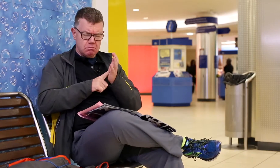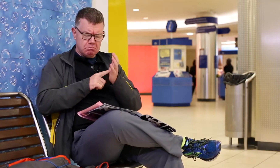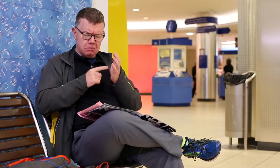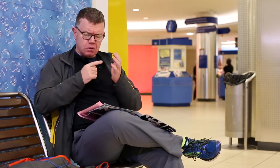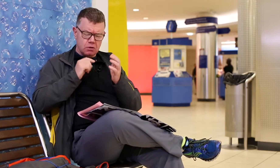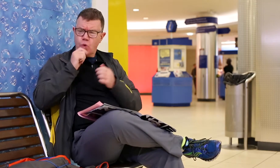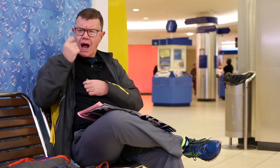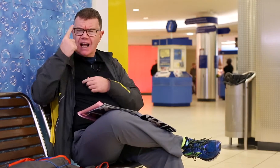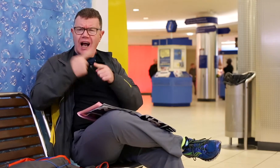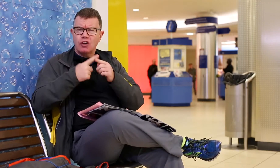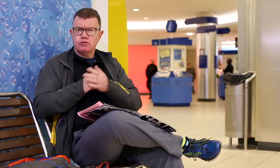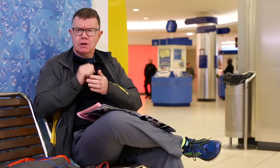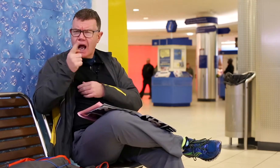users can understand English well.